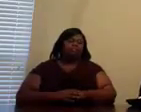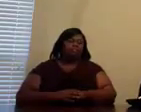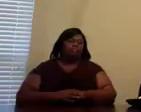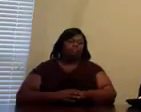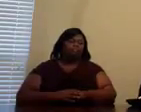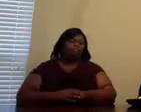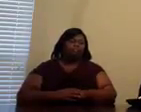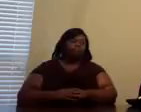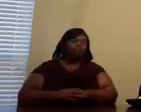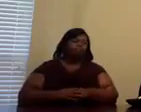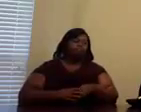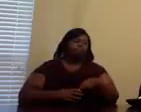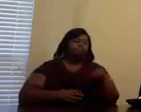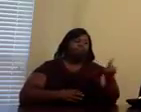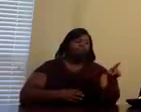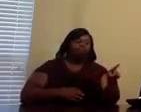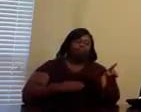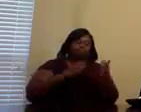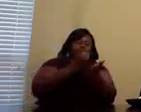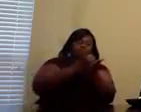This will be for Exhibit B.